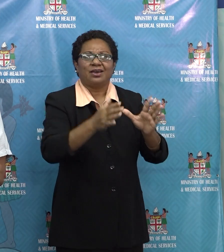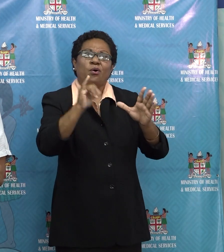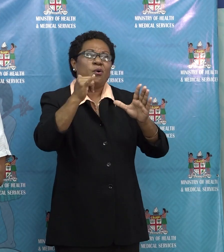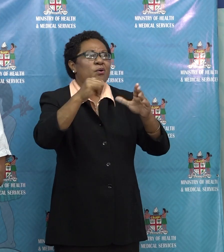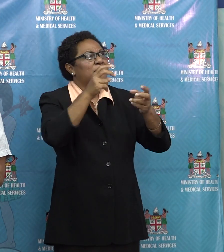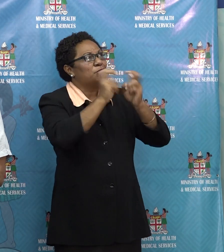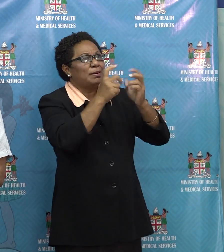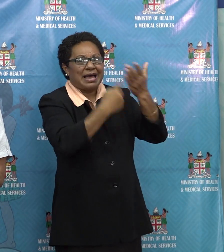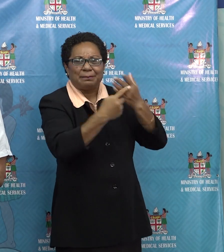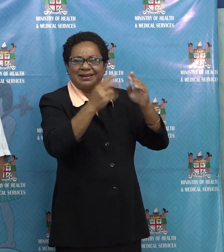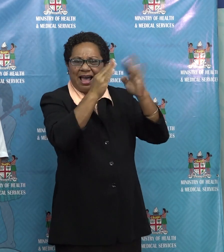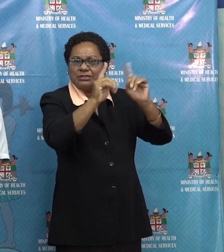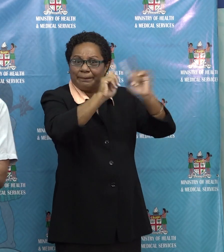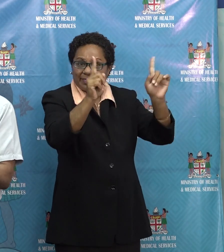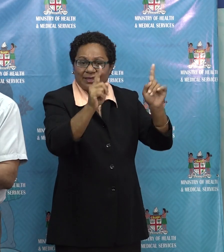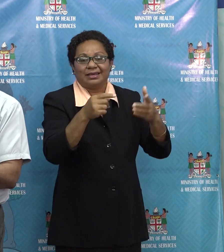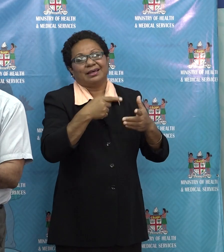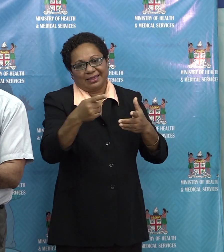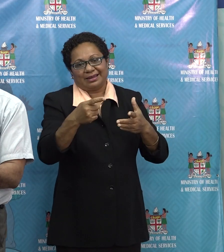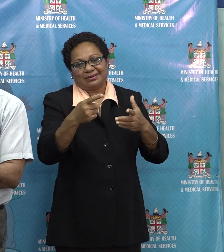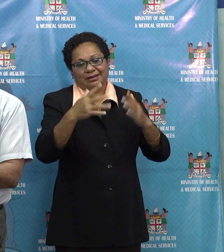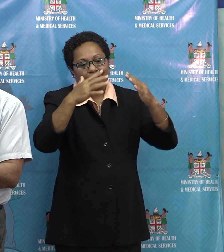leak, then there are leakages.